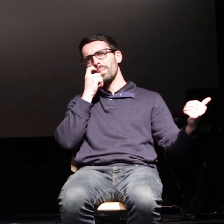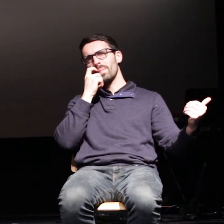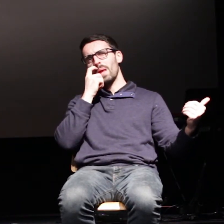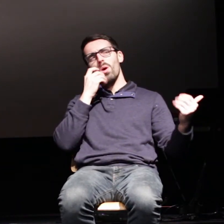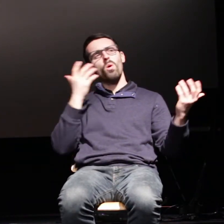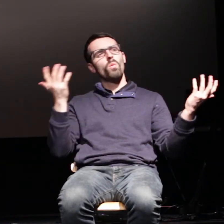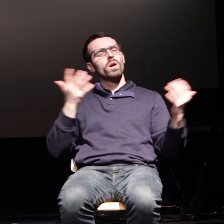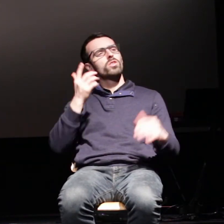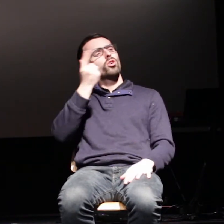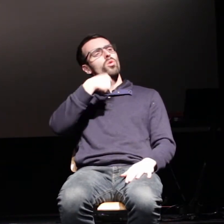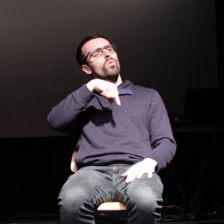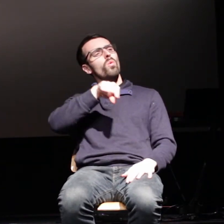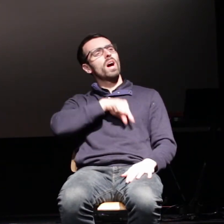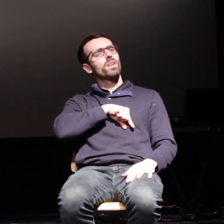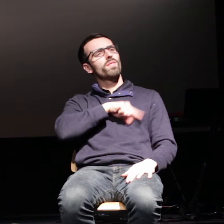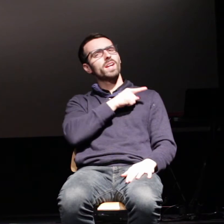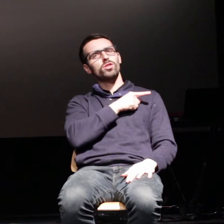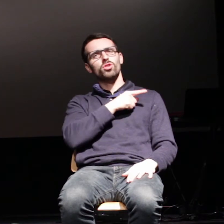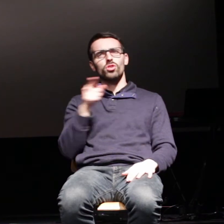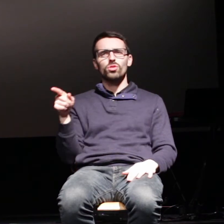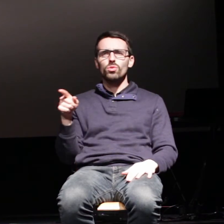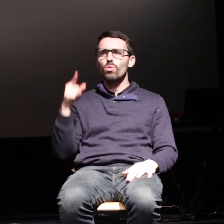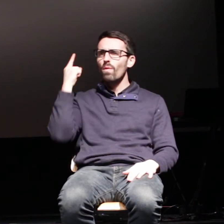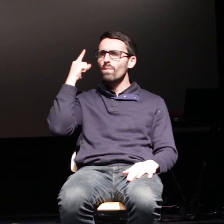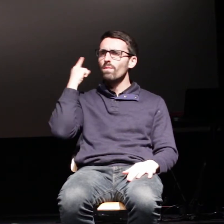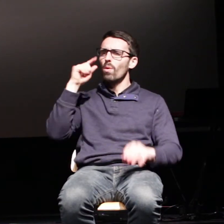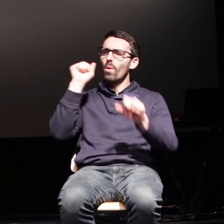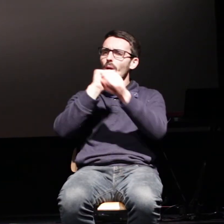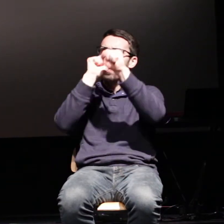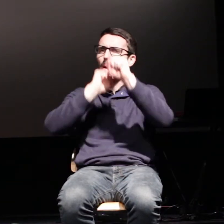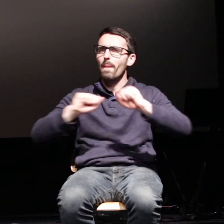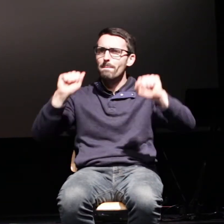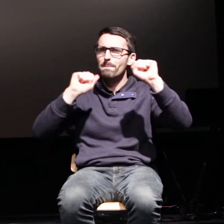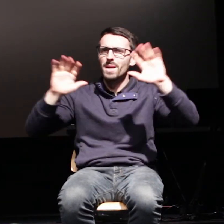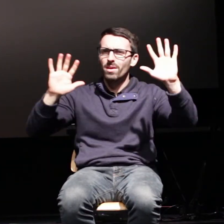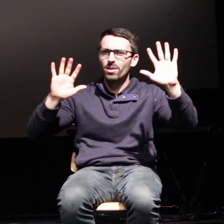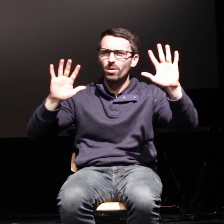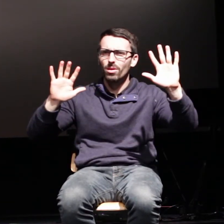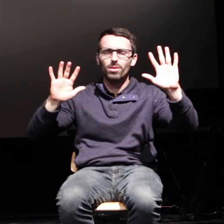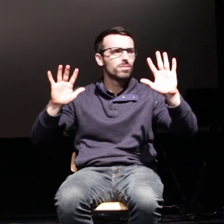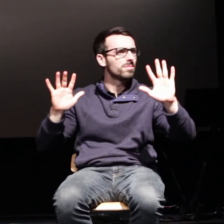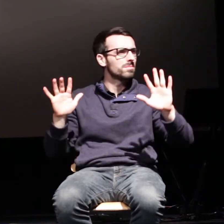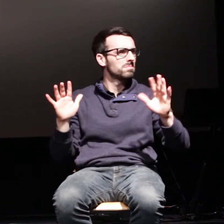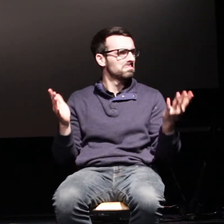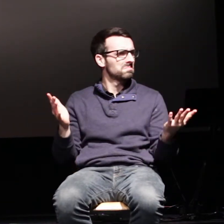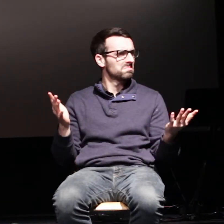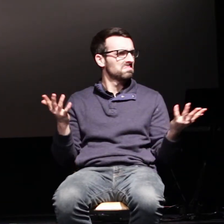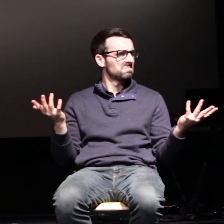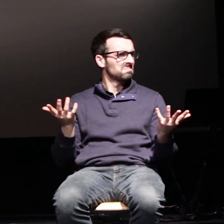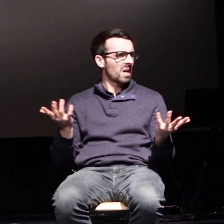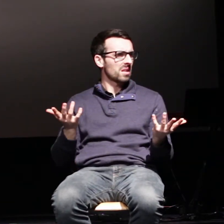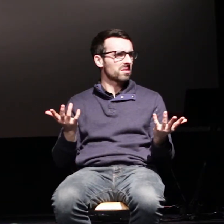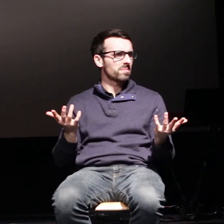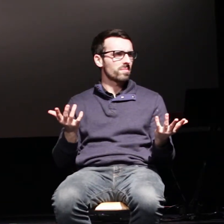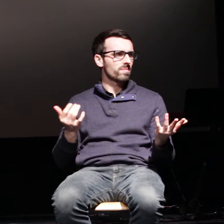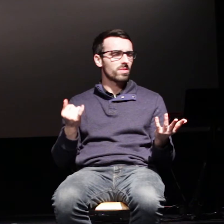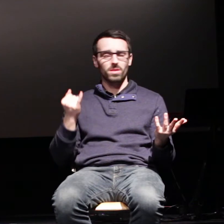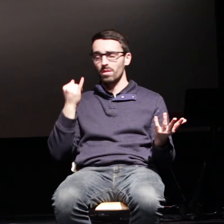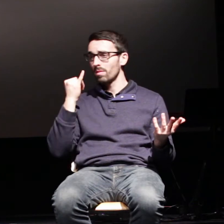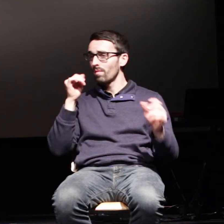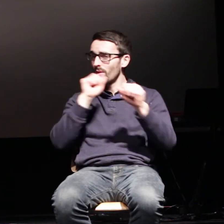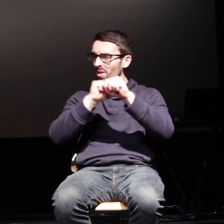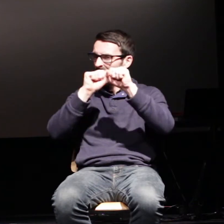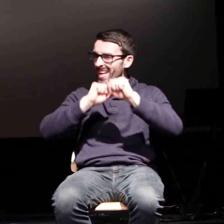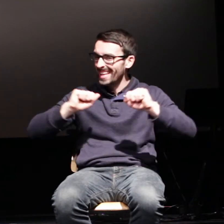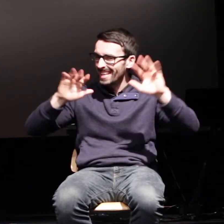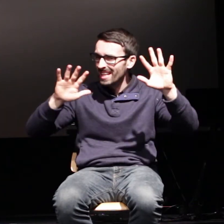miracle? What is it? What exactly qualifies you for a healing? What qualifies you for a miracle?